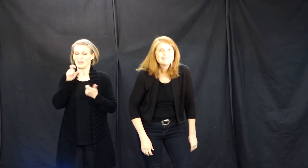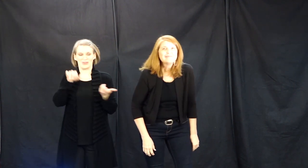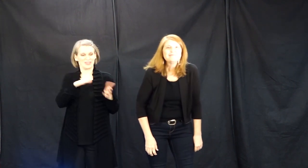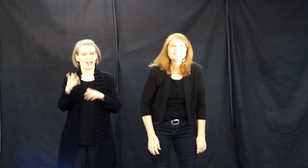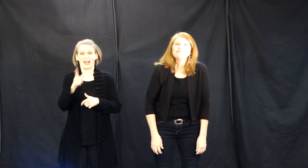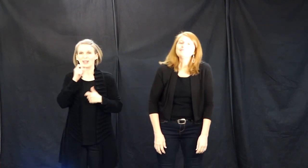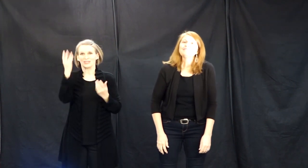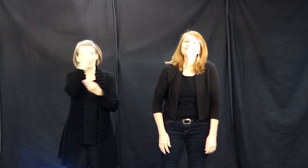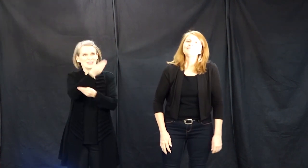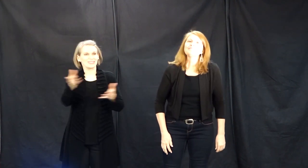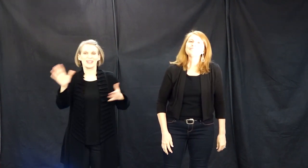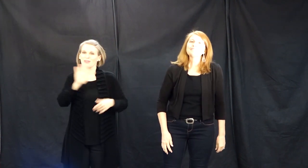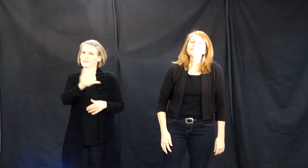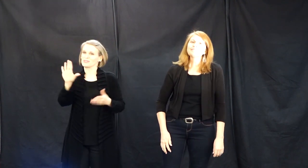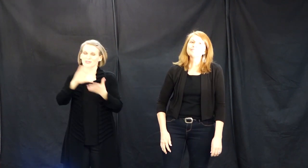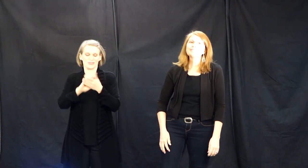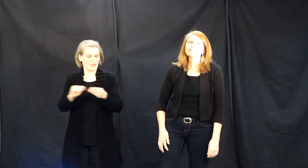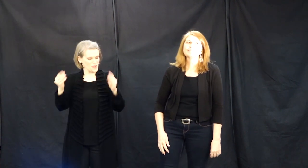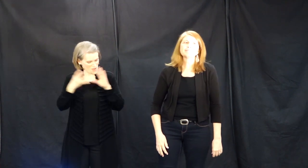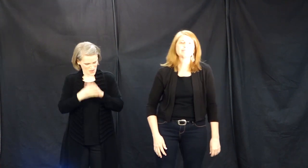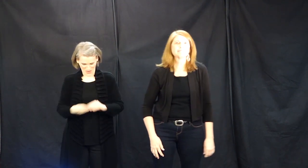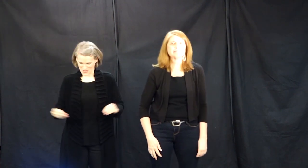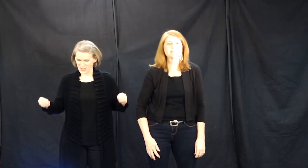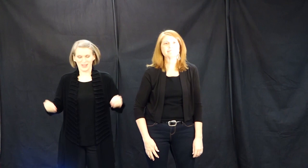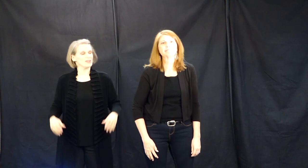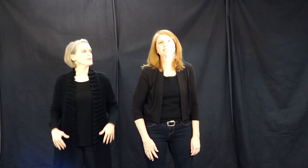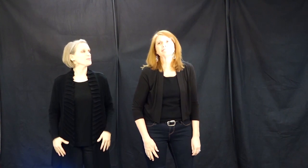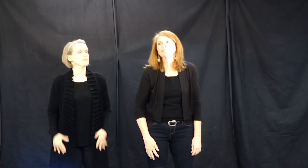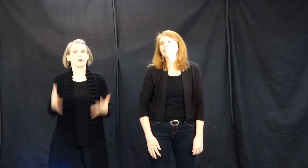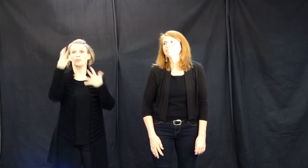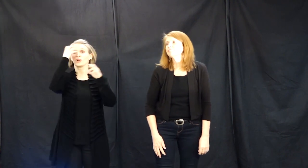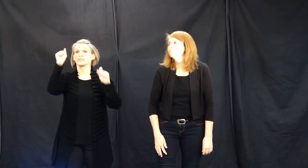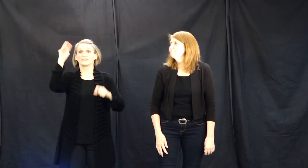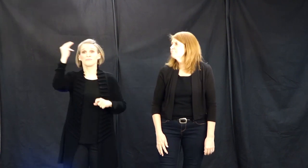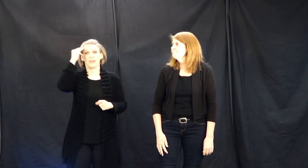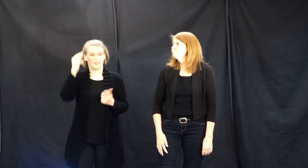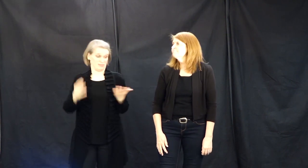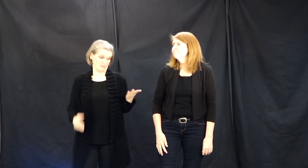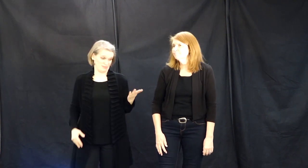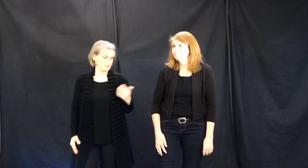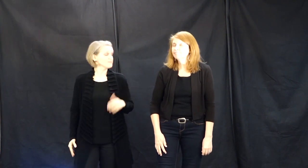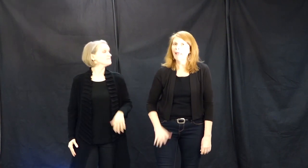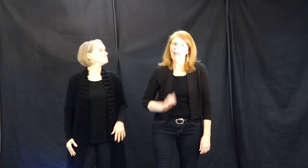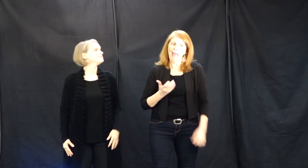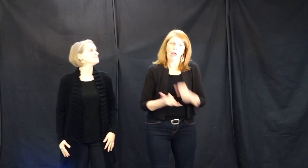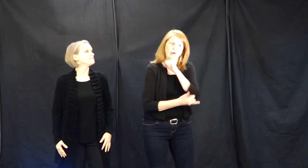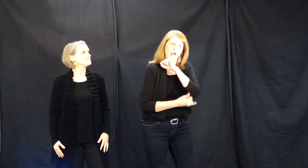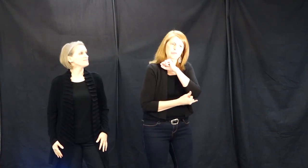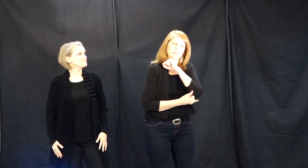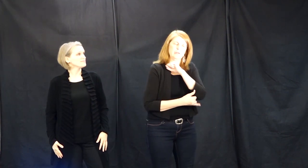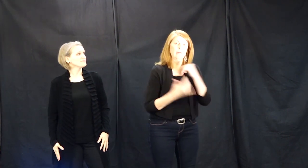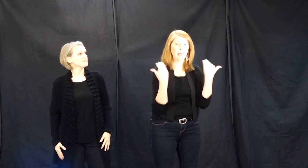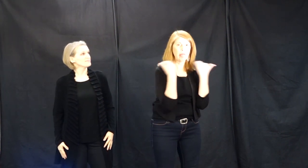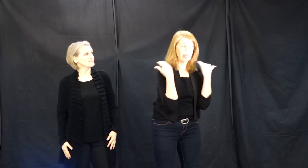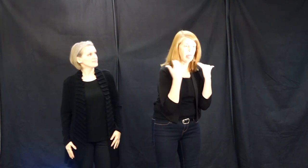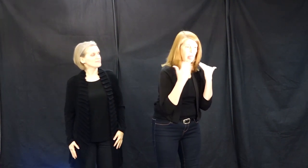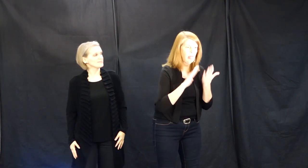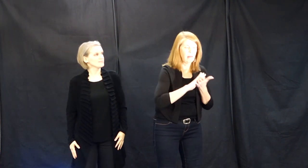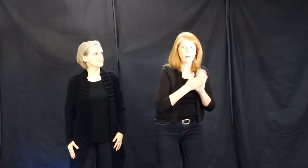who dies, who tells your story? President Madison. He took our country from bankruptcy to prosperity. I hate to admit